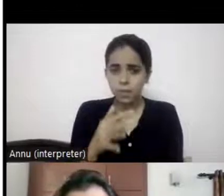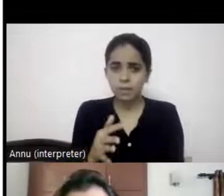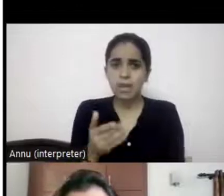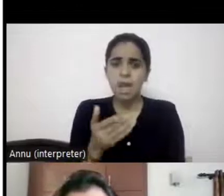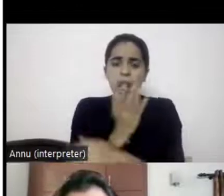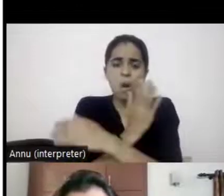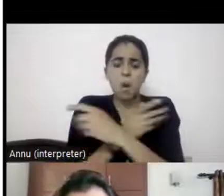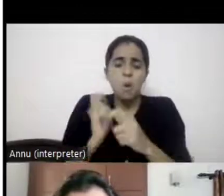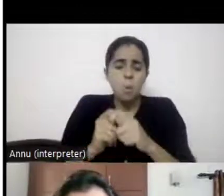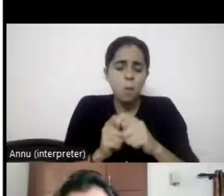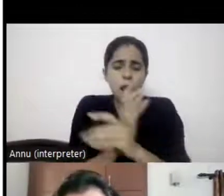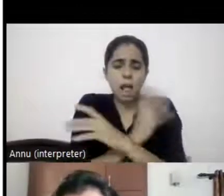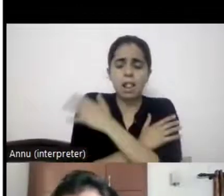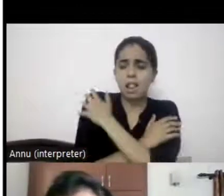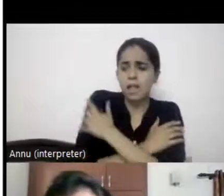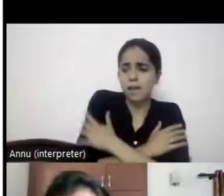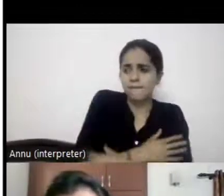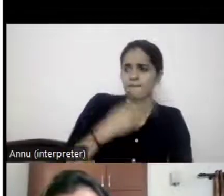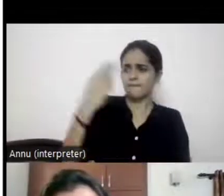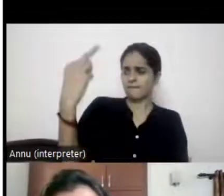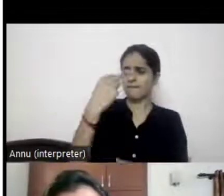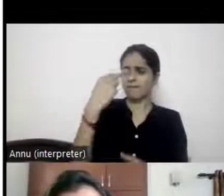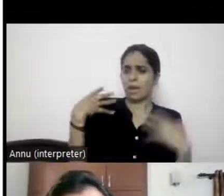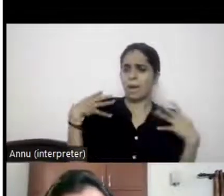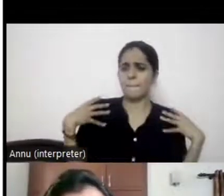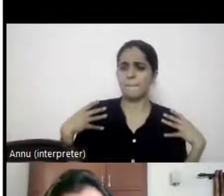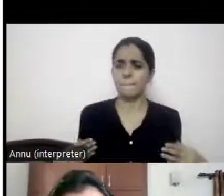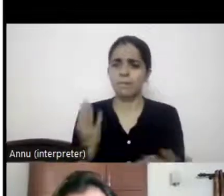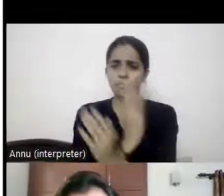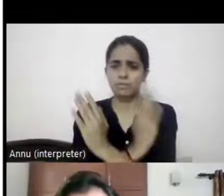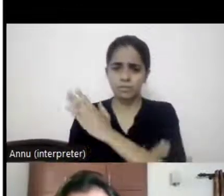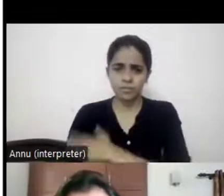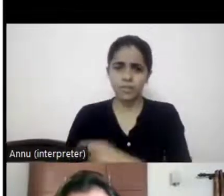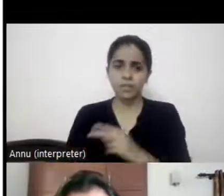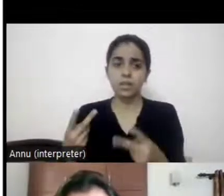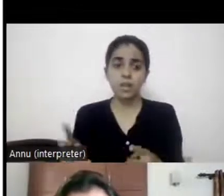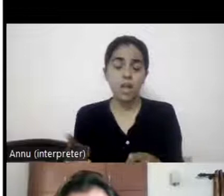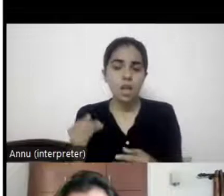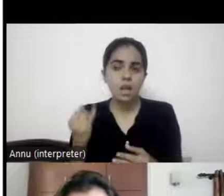disabled. And where is this idea of eugenics coming from?